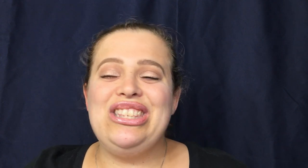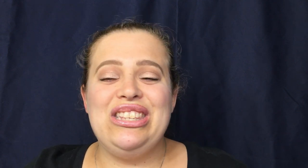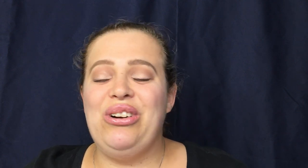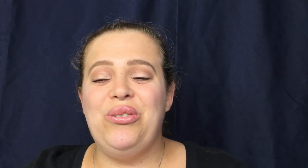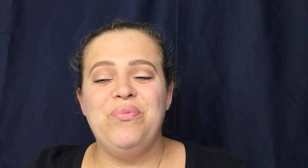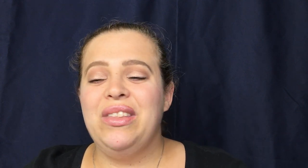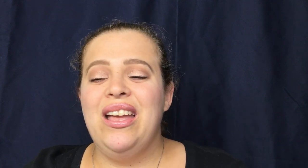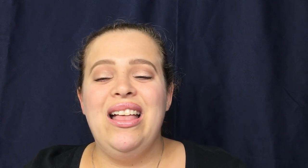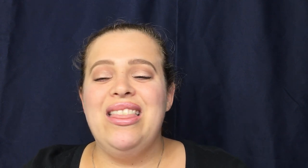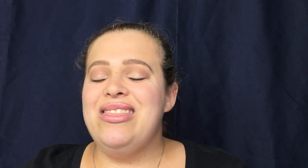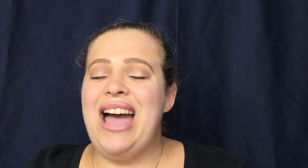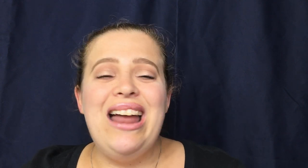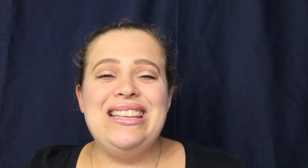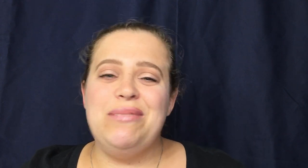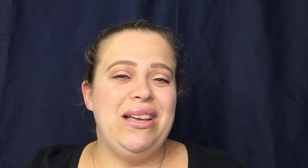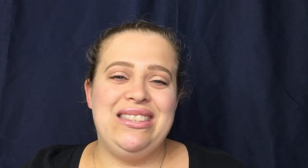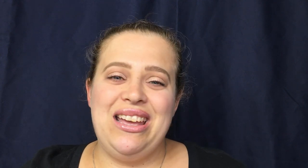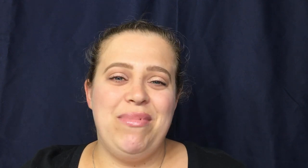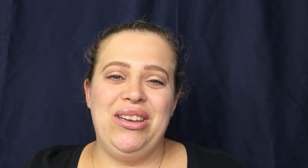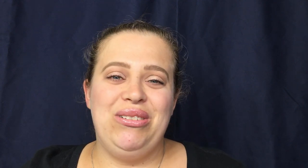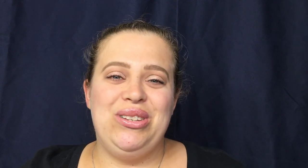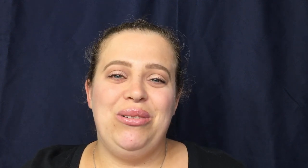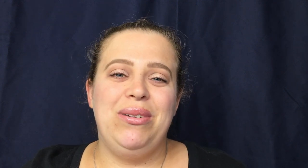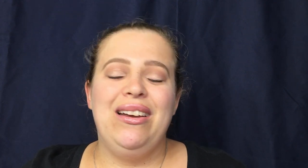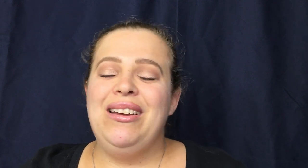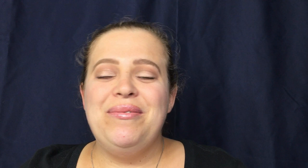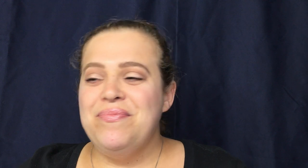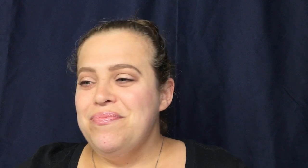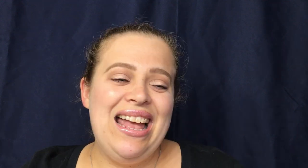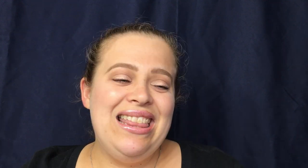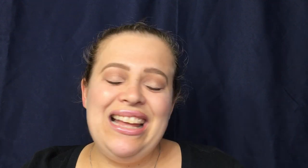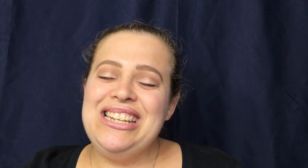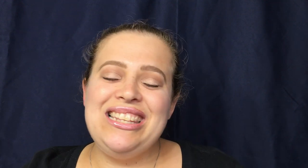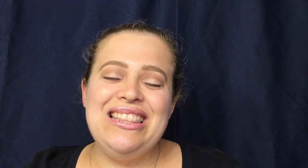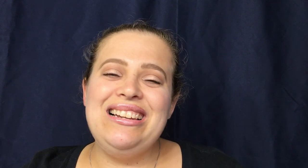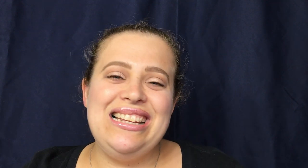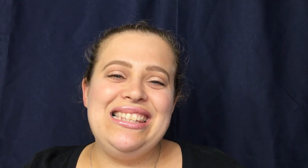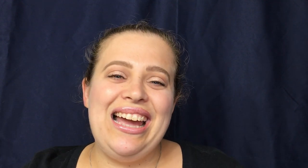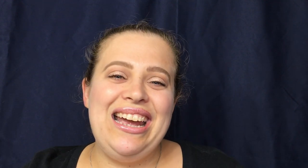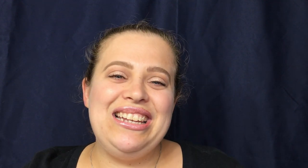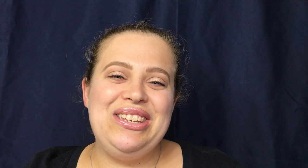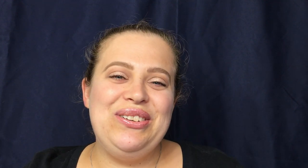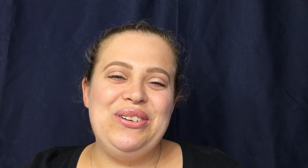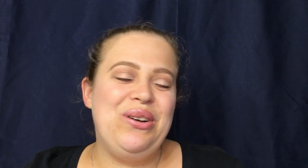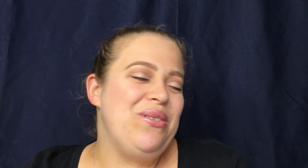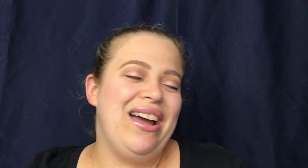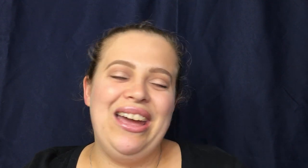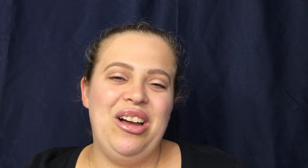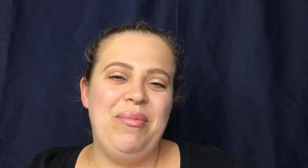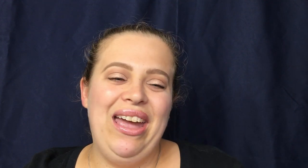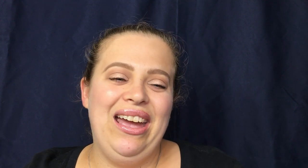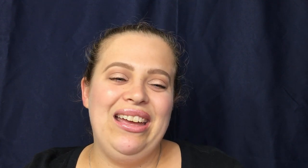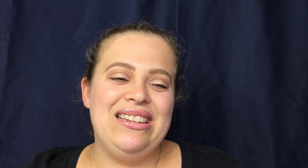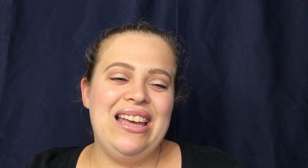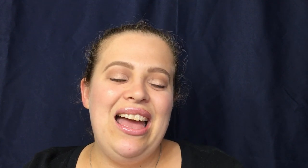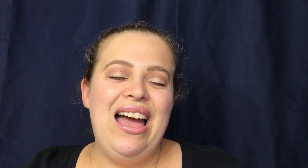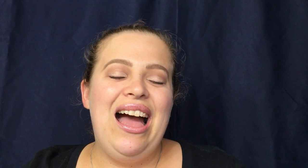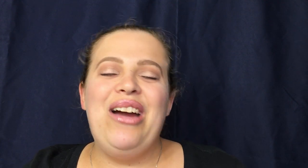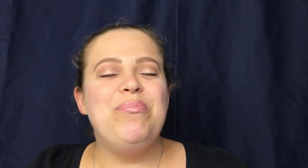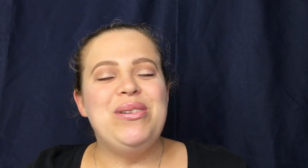So that is the best thing about YouTube. That's just a little insight to who I am, and I hope you